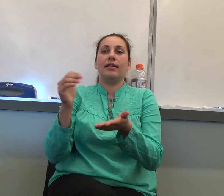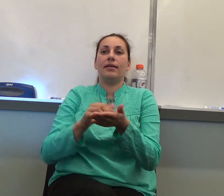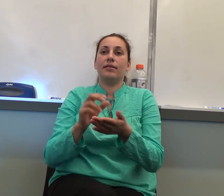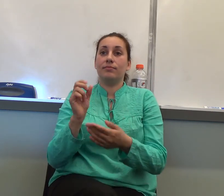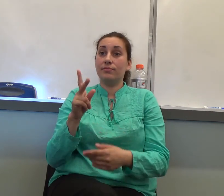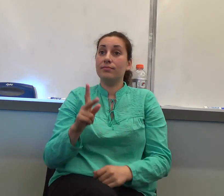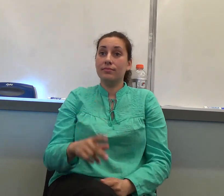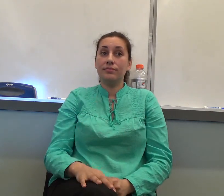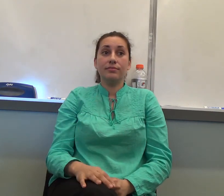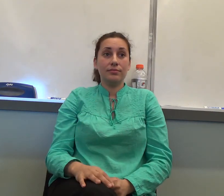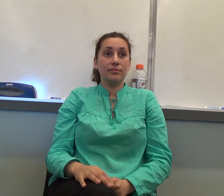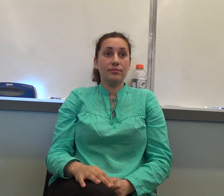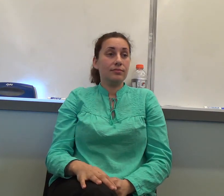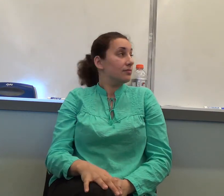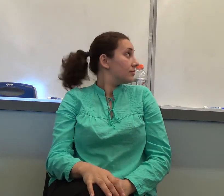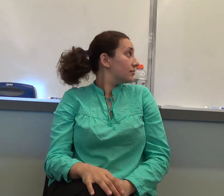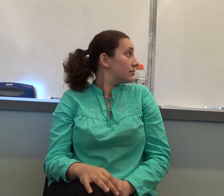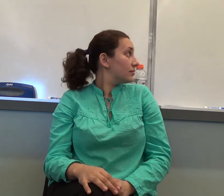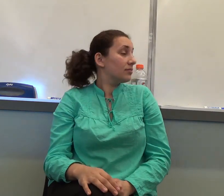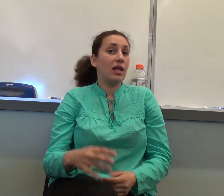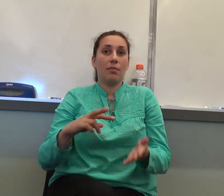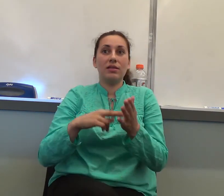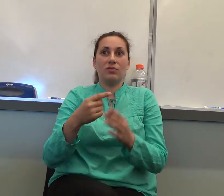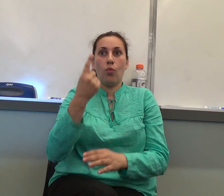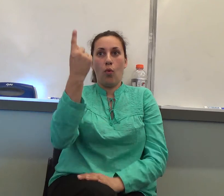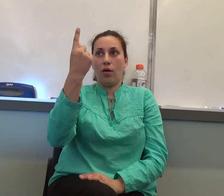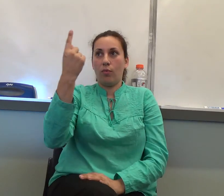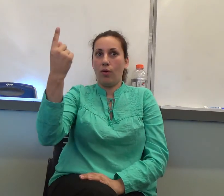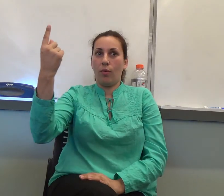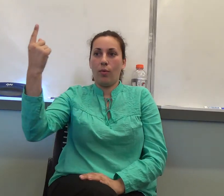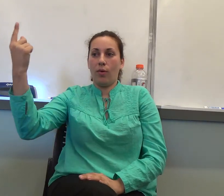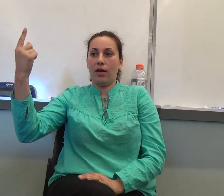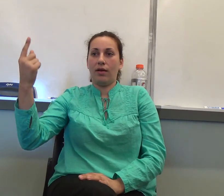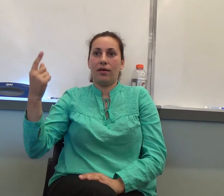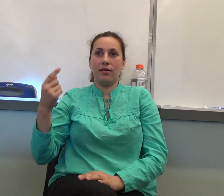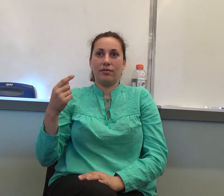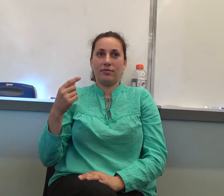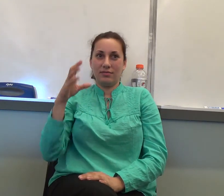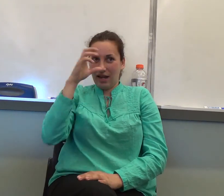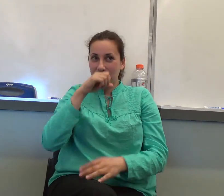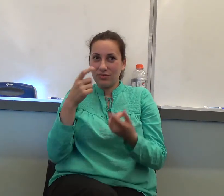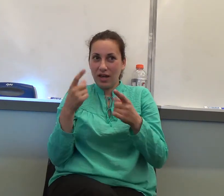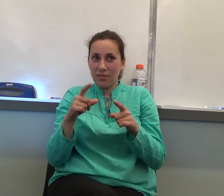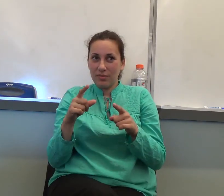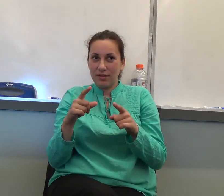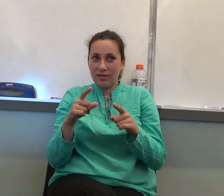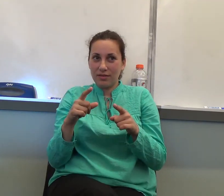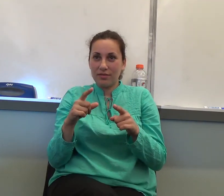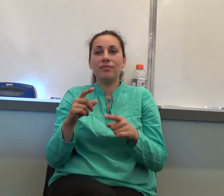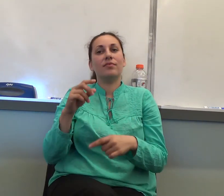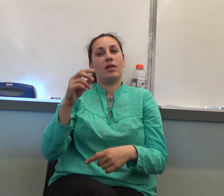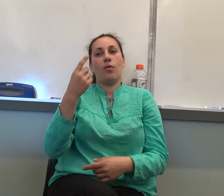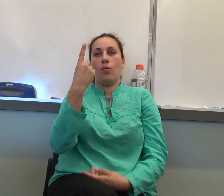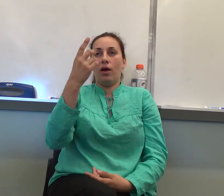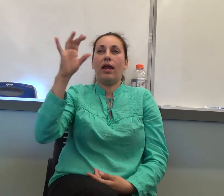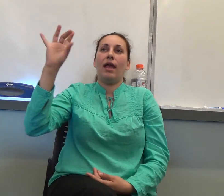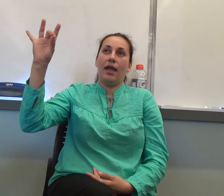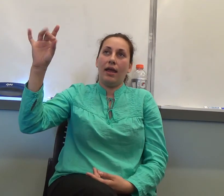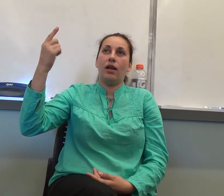that means we're going to have to do a 1 again, and guess what will happen after that? An 8, an 8 again, and then a 1 again, and an